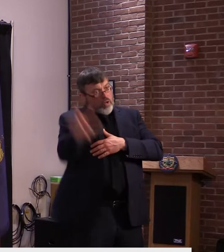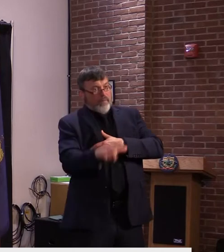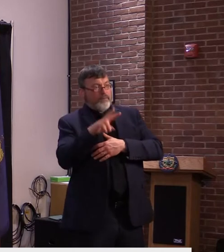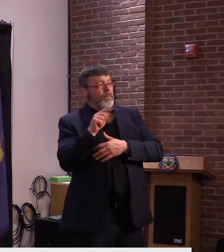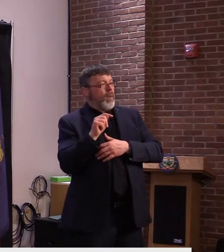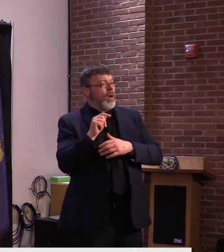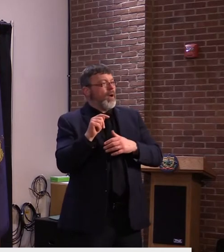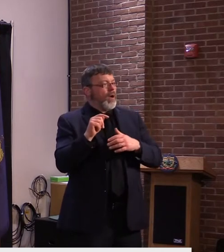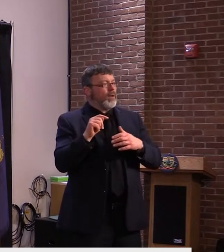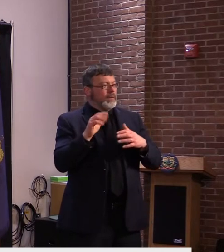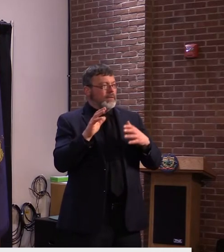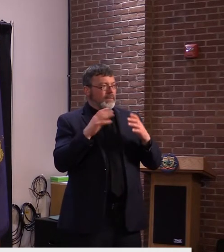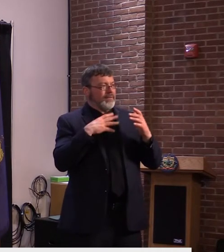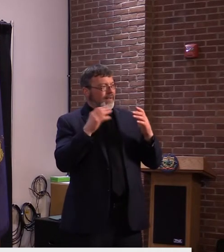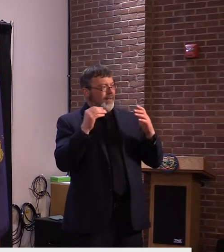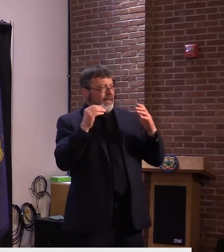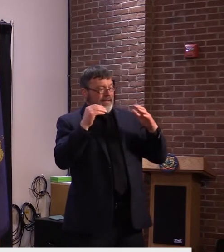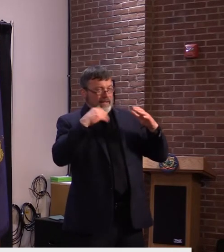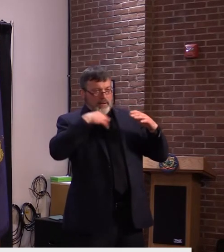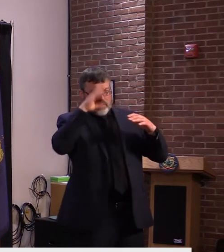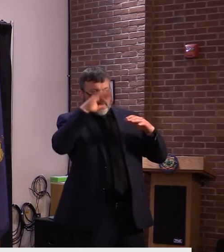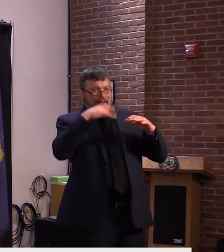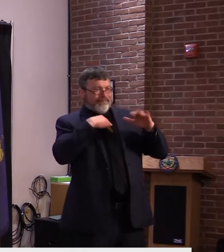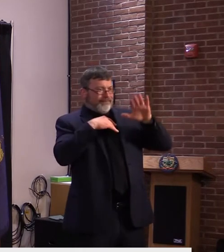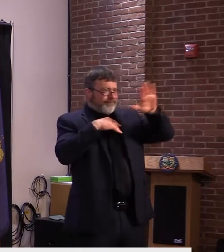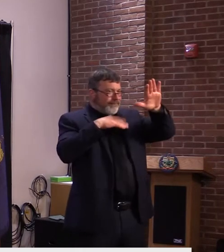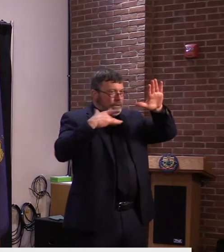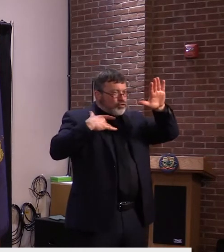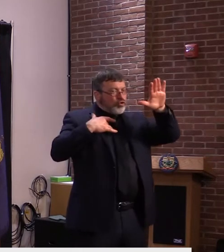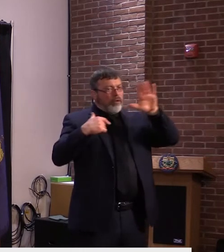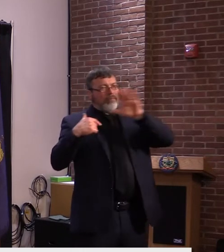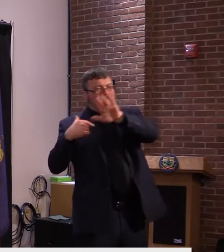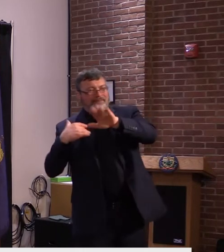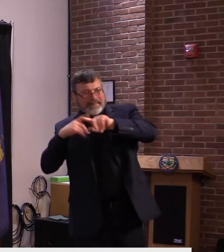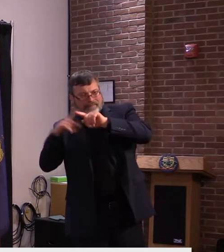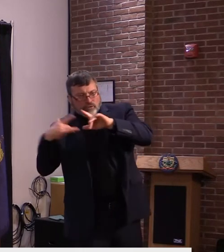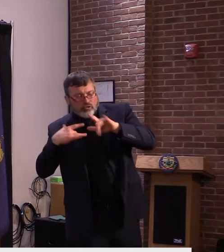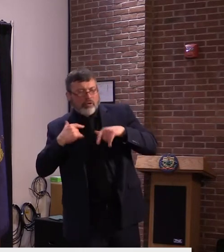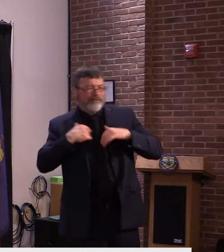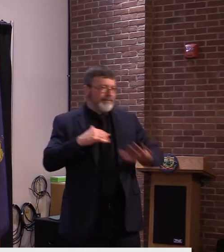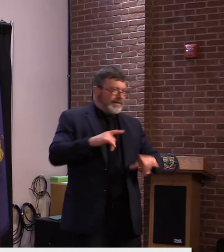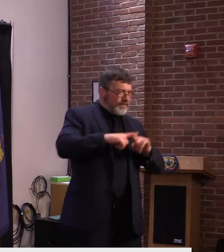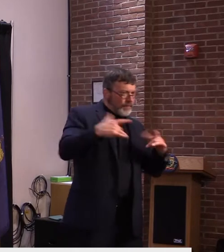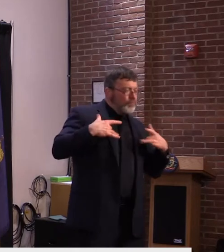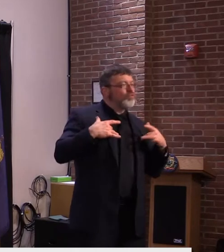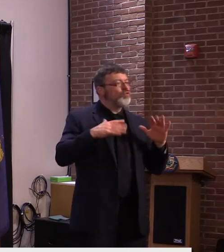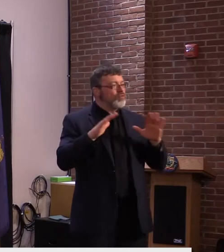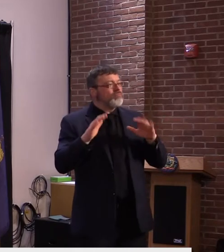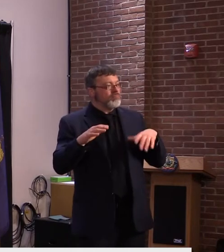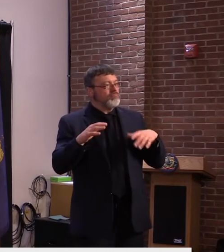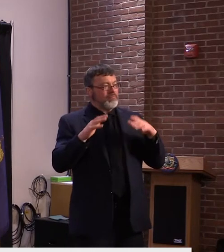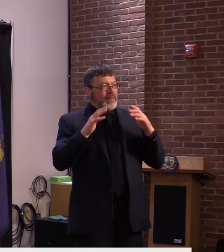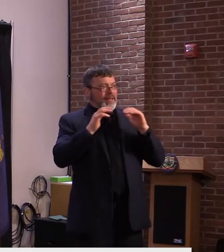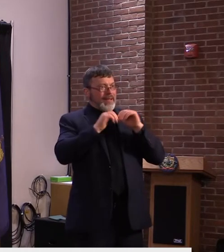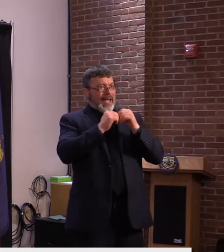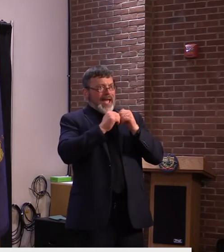trends, it'll allow us to come in a more focused way to support those communities that need additional support. All